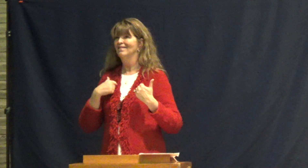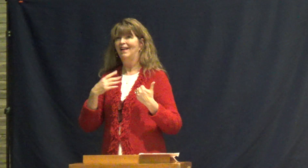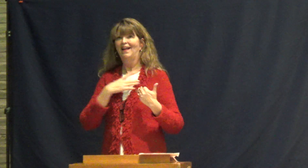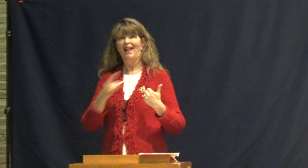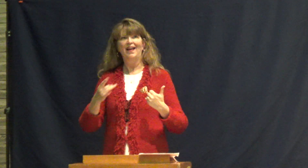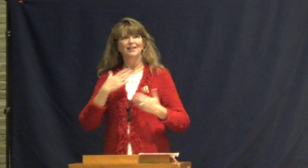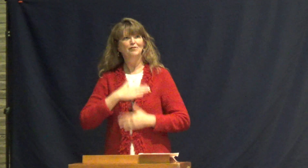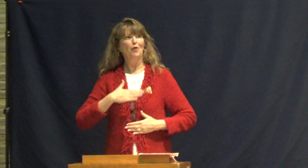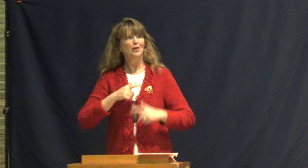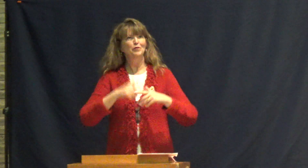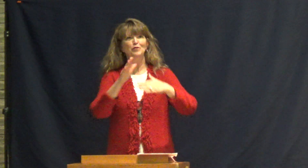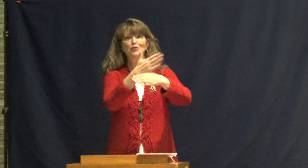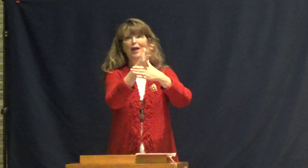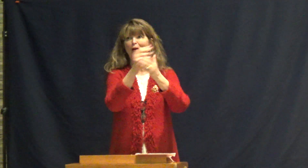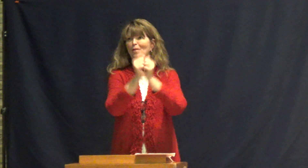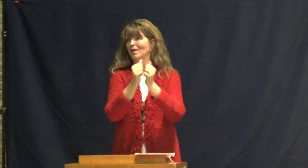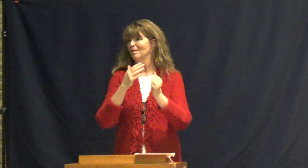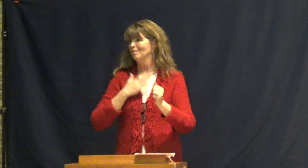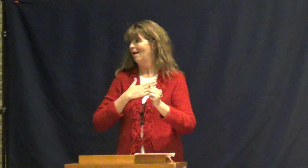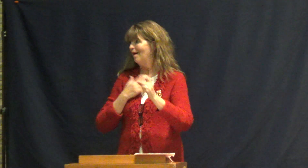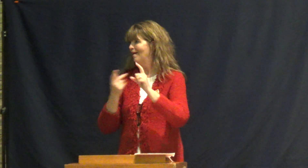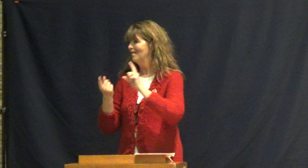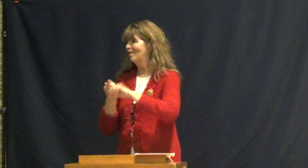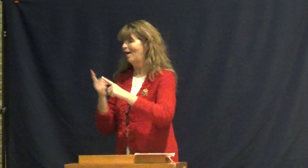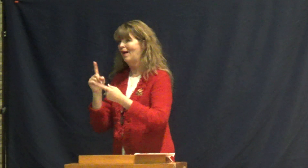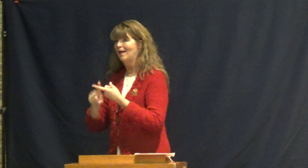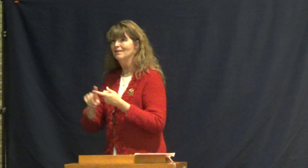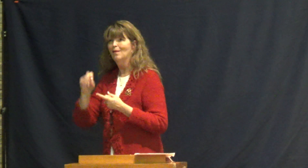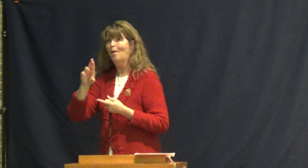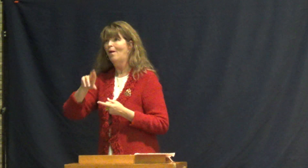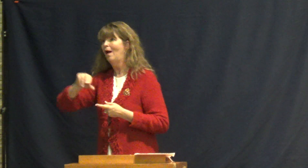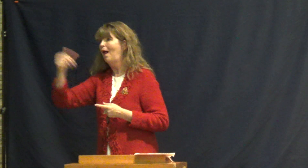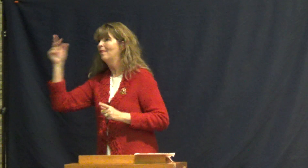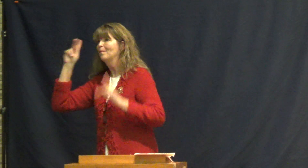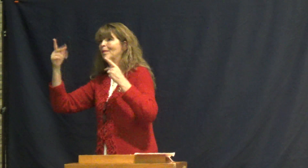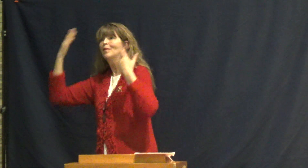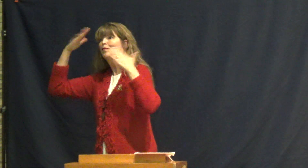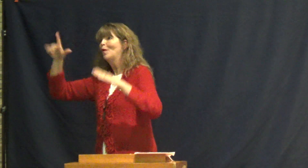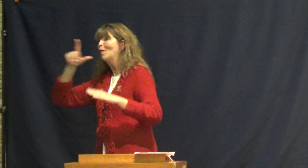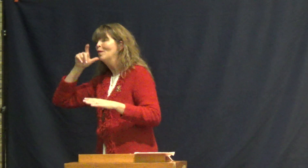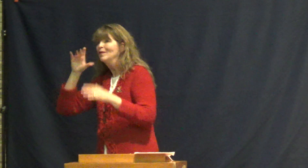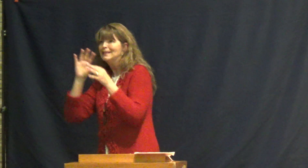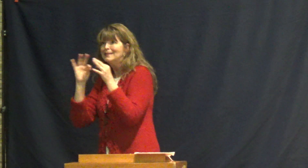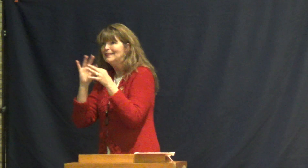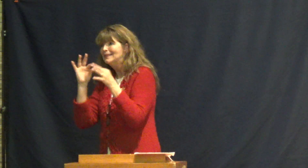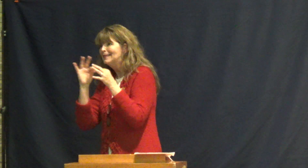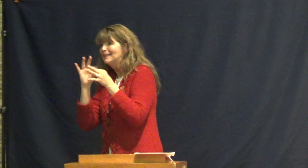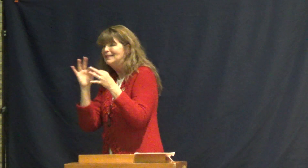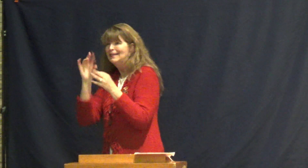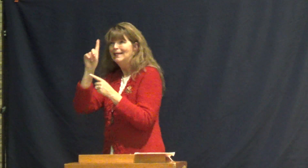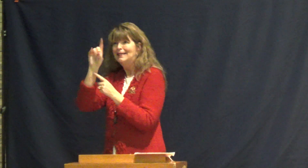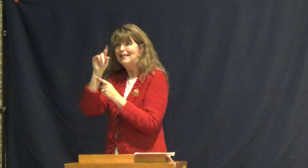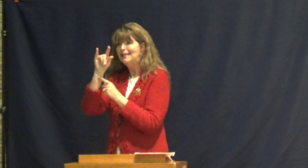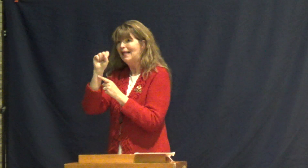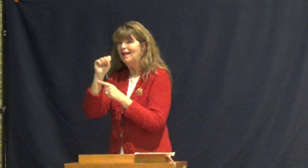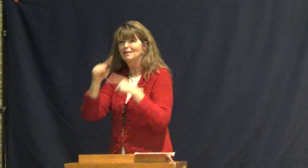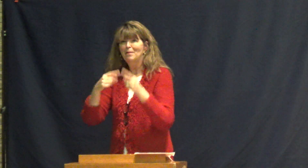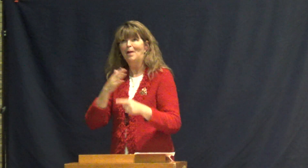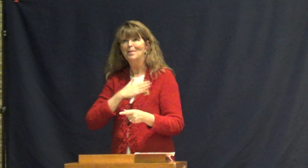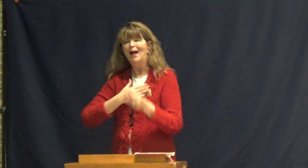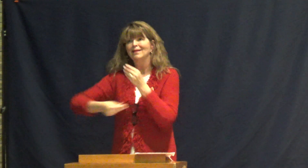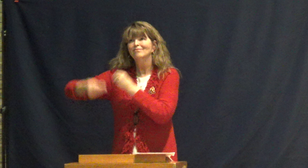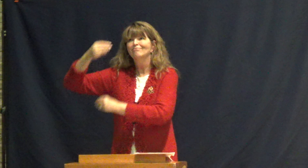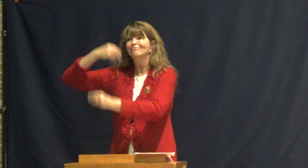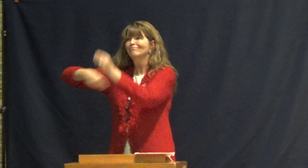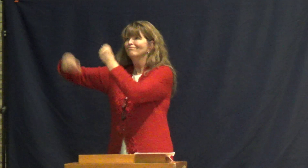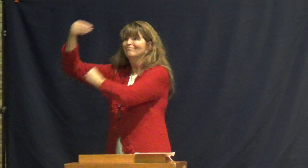It becomes fresh, and I can't wait to share it with my friends and even with people, new people that I meet.